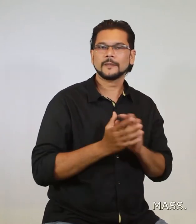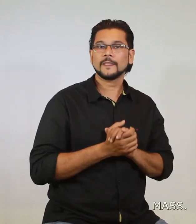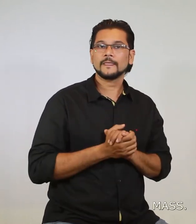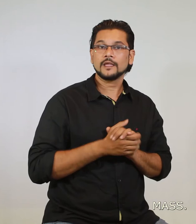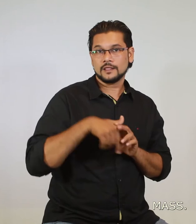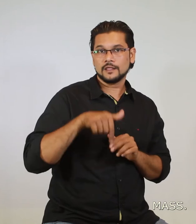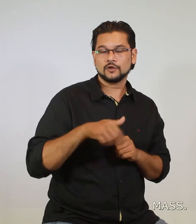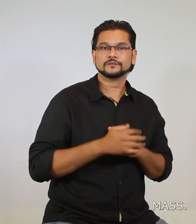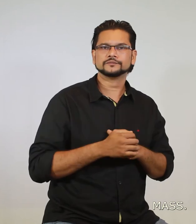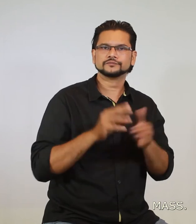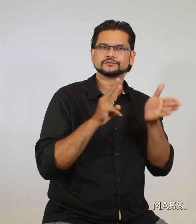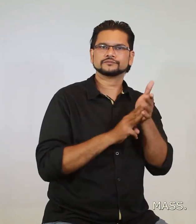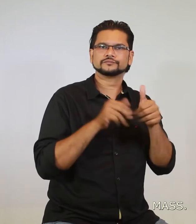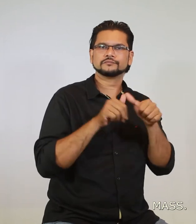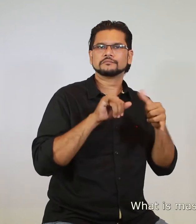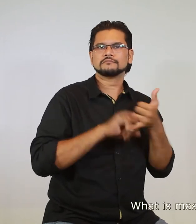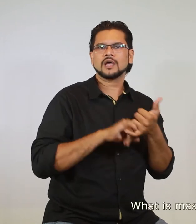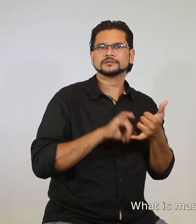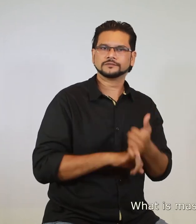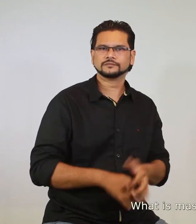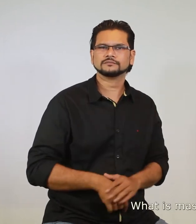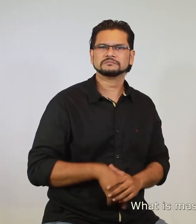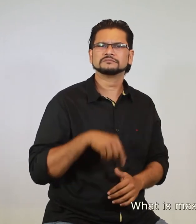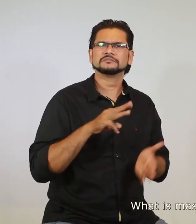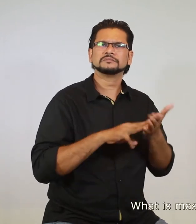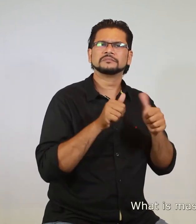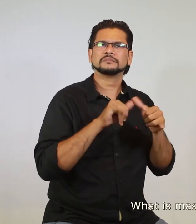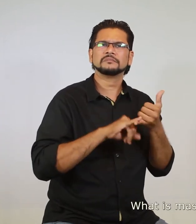Mass. What is mass?